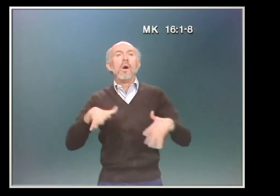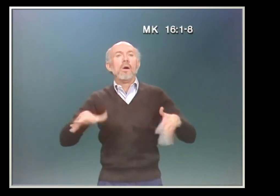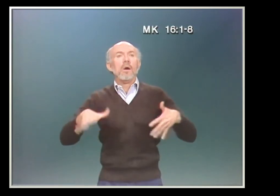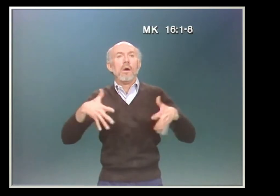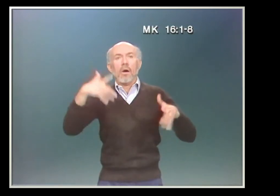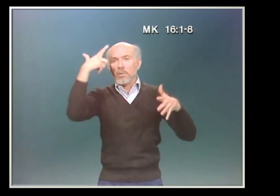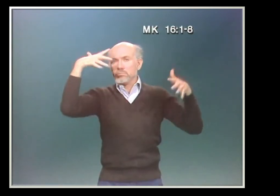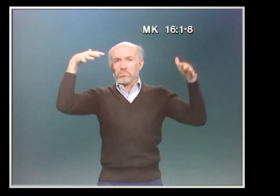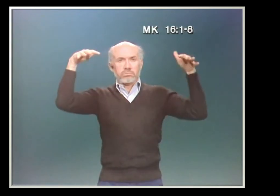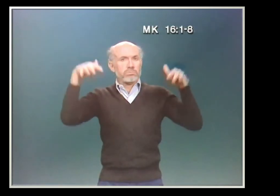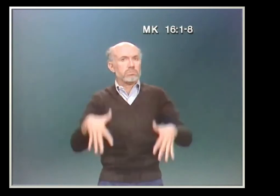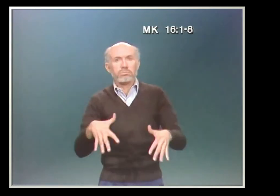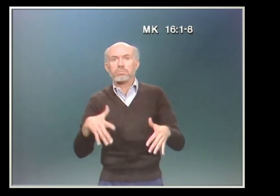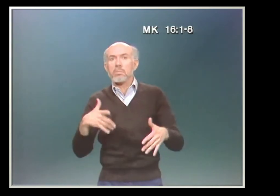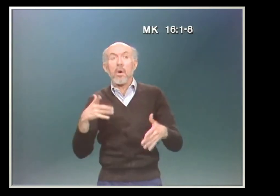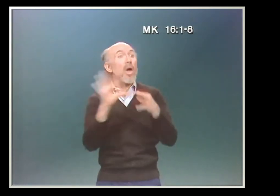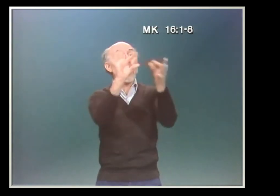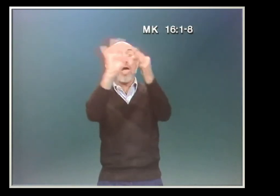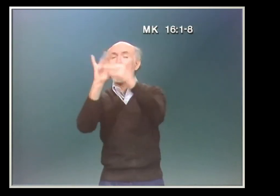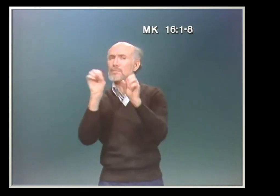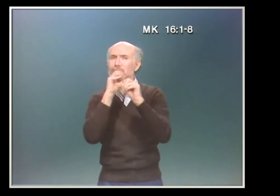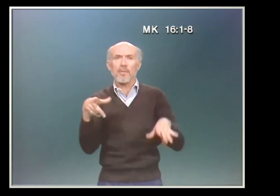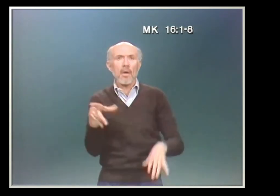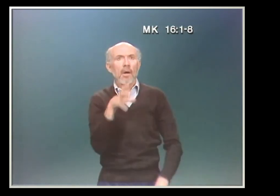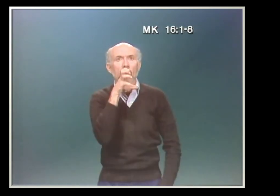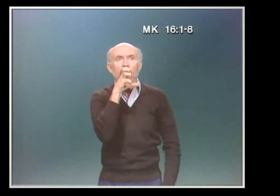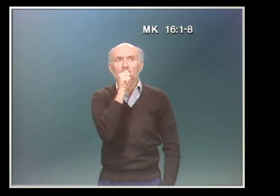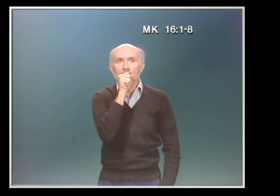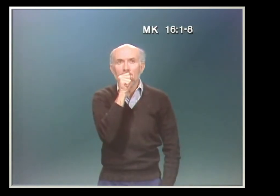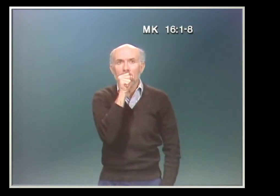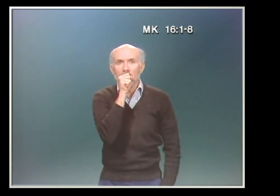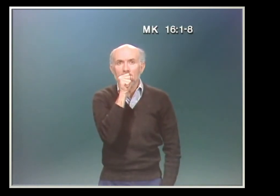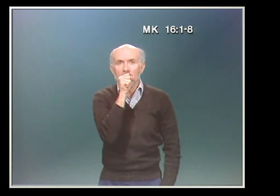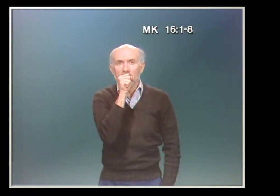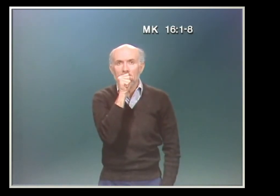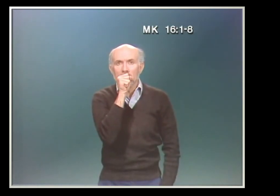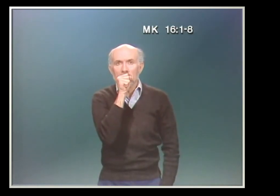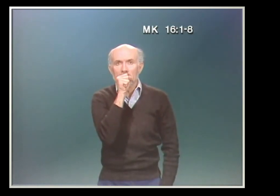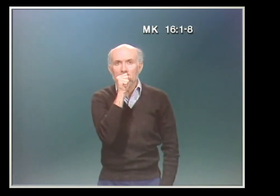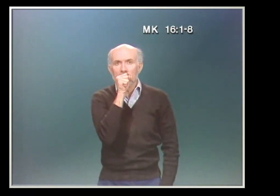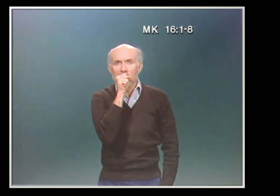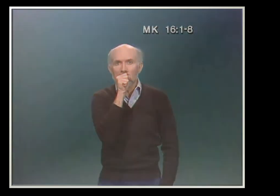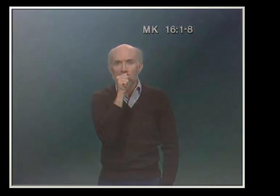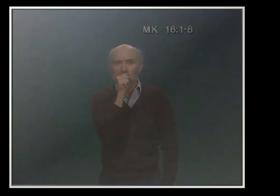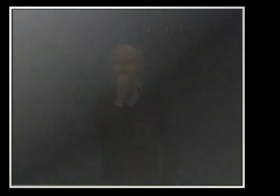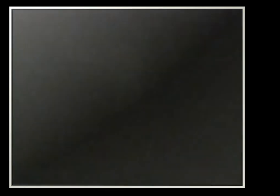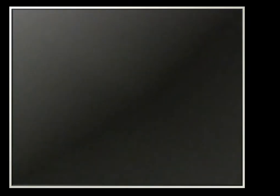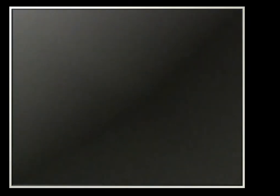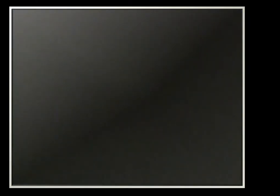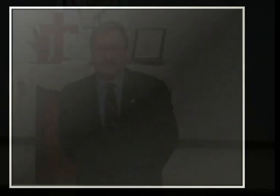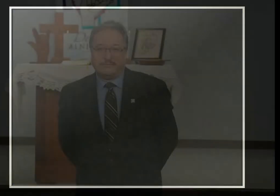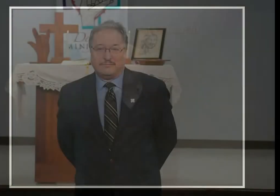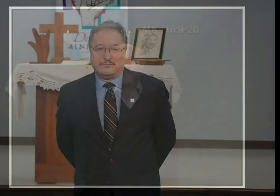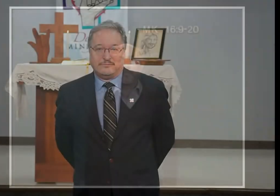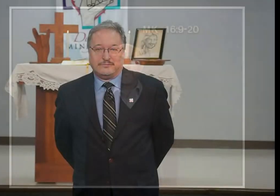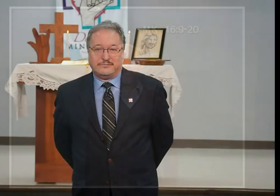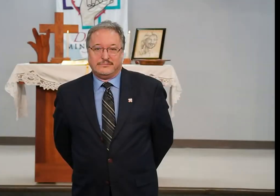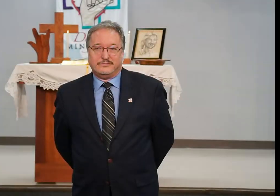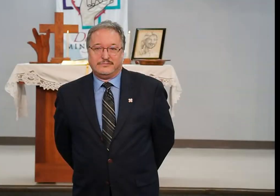see him there as he told you before." The women were very afraid and confused. They left the tomb and ran away and did not